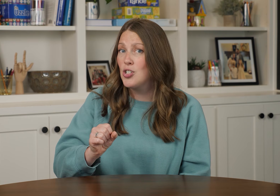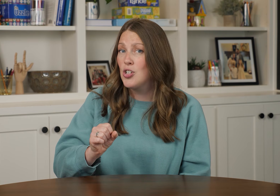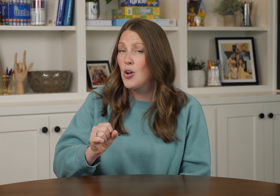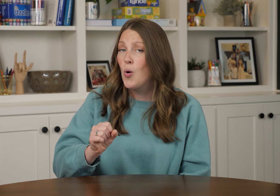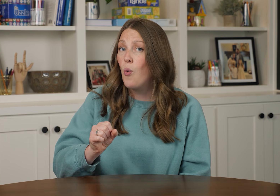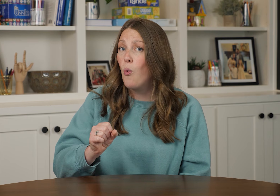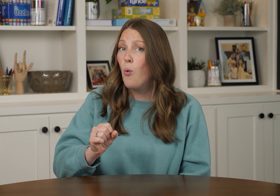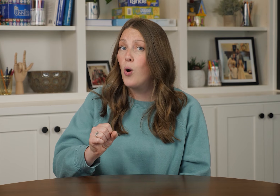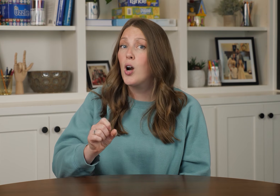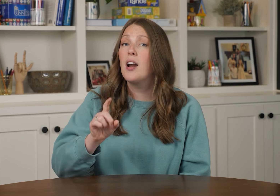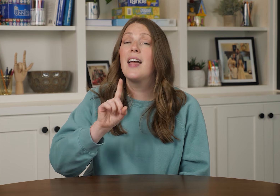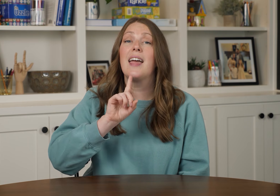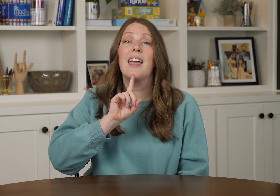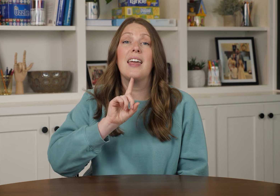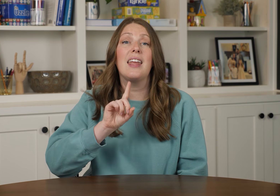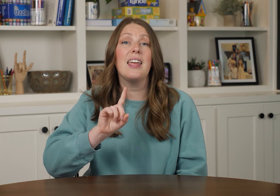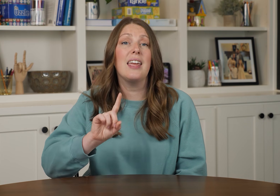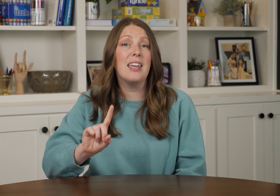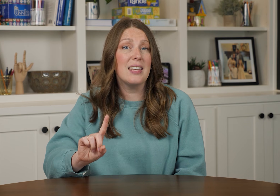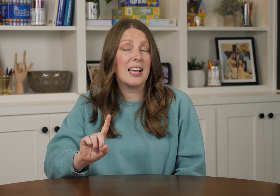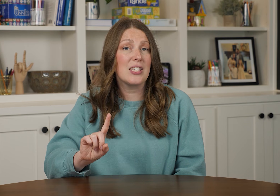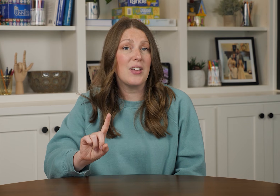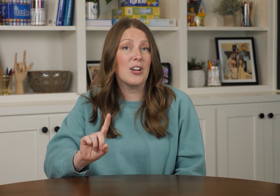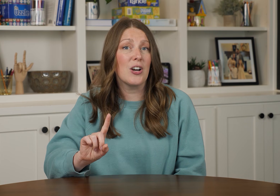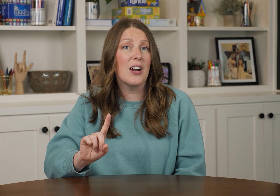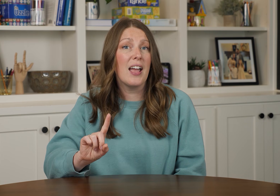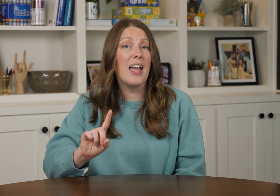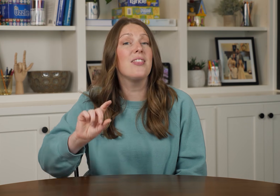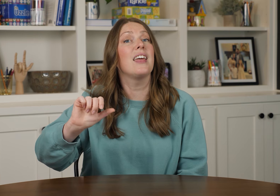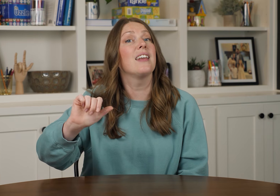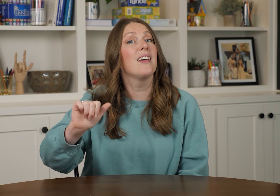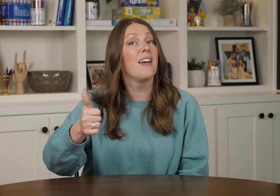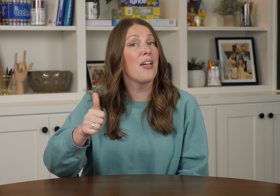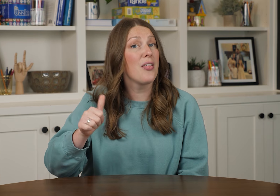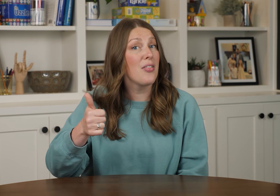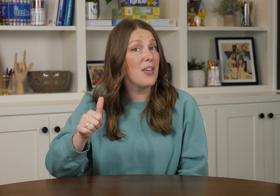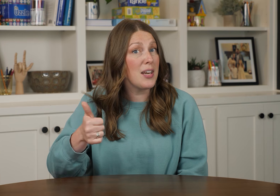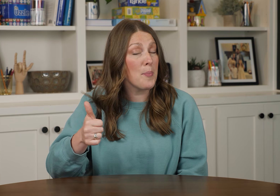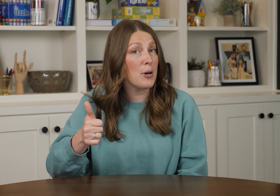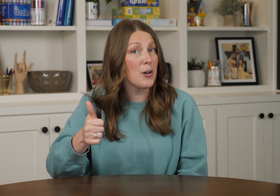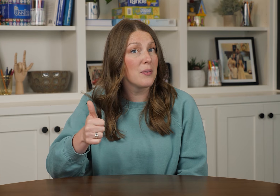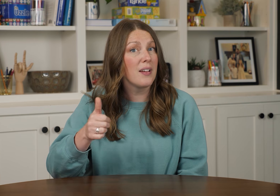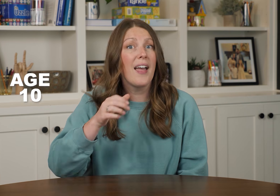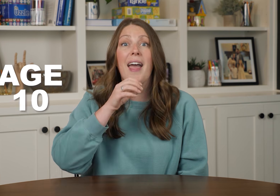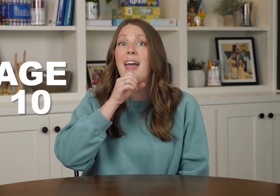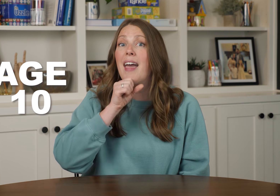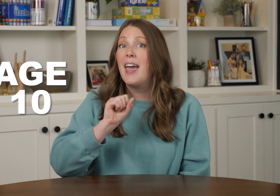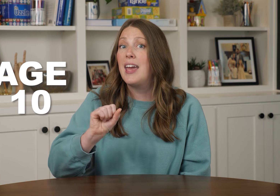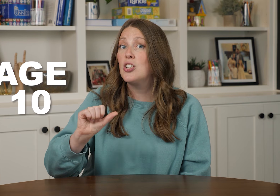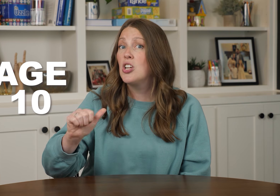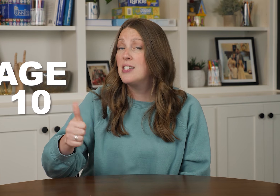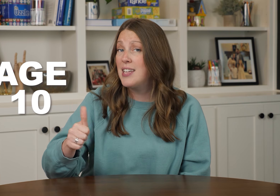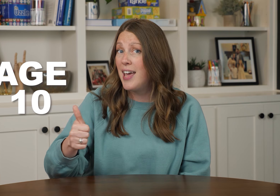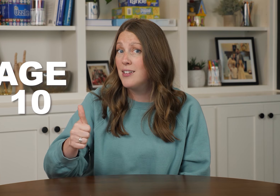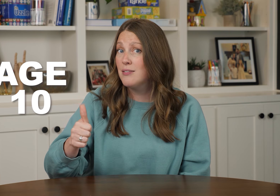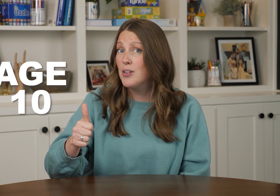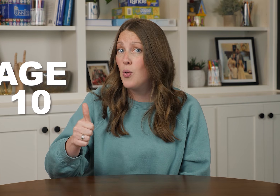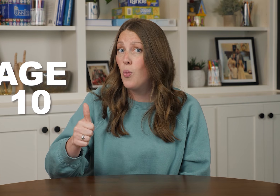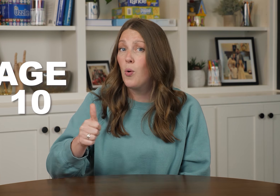age or an index finger and then the number. Age 10